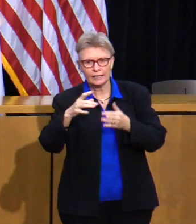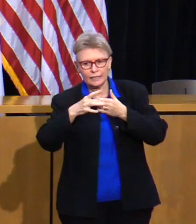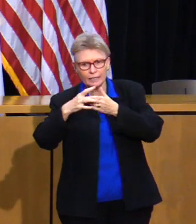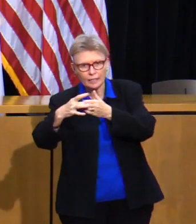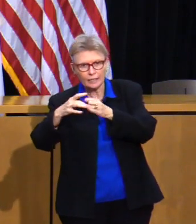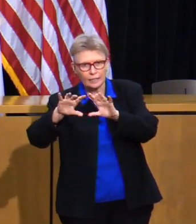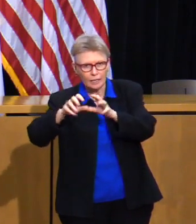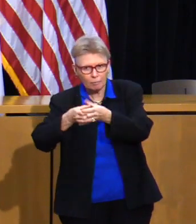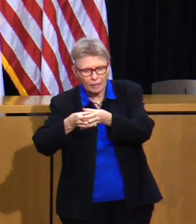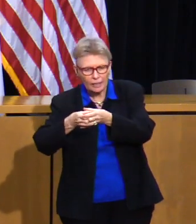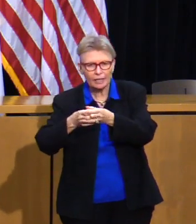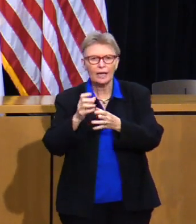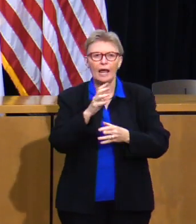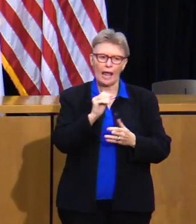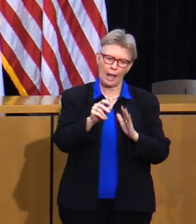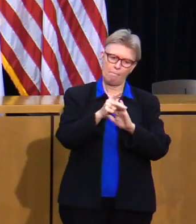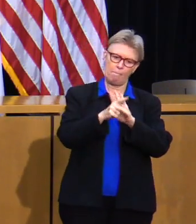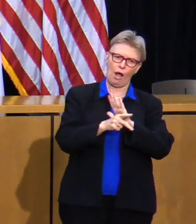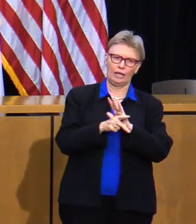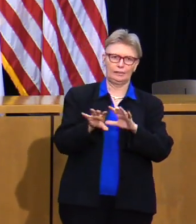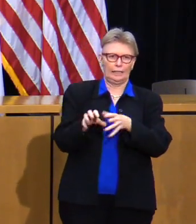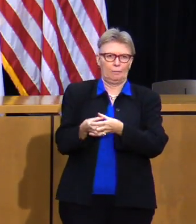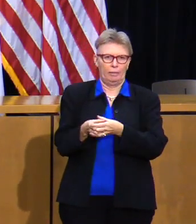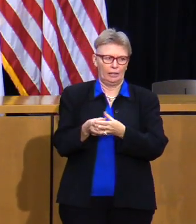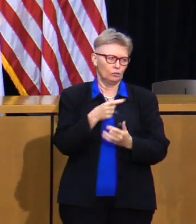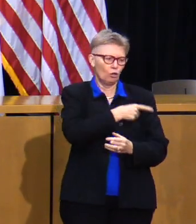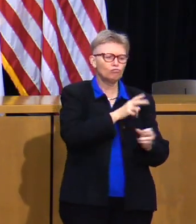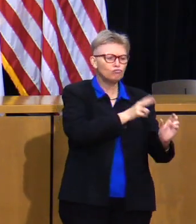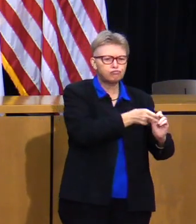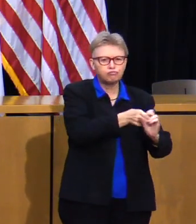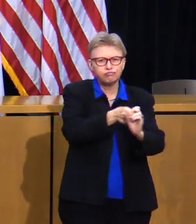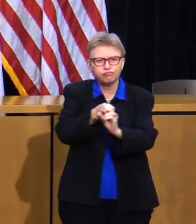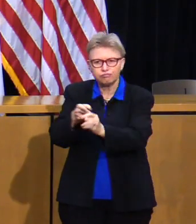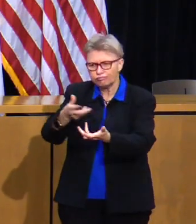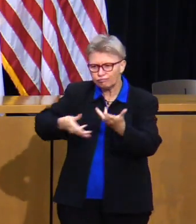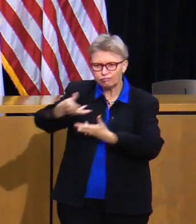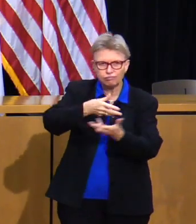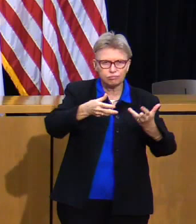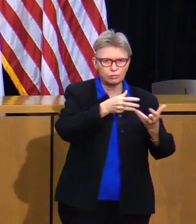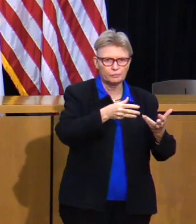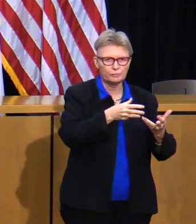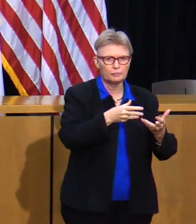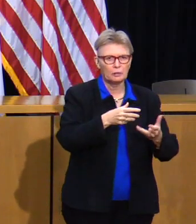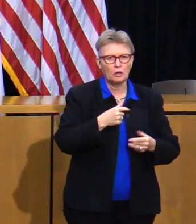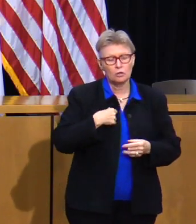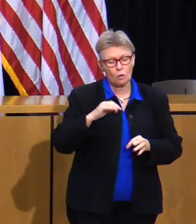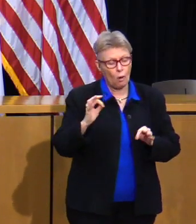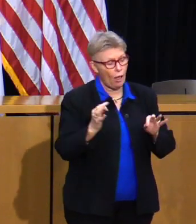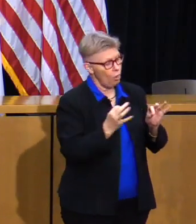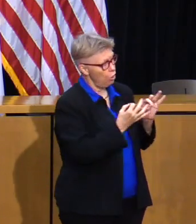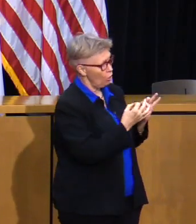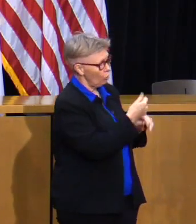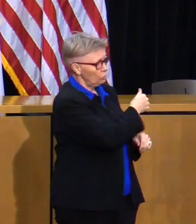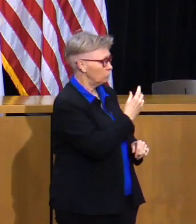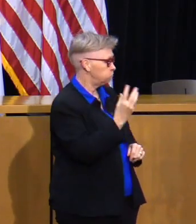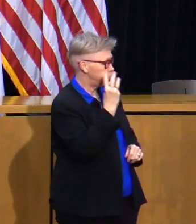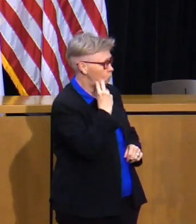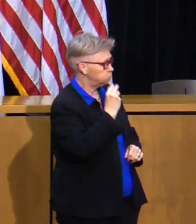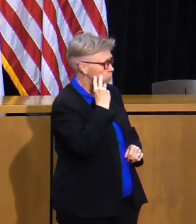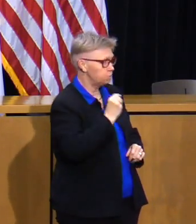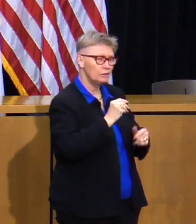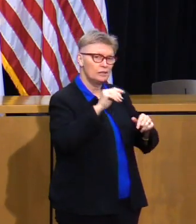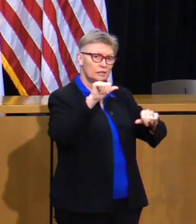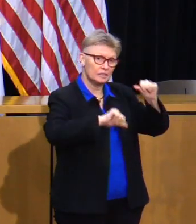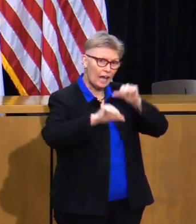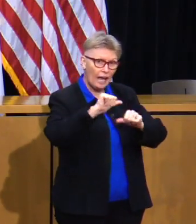and the Policies and Procedures Committees. I would expect her expertise in science and technology would